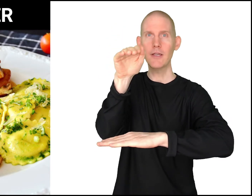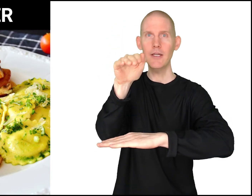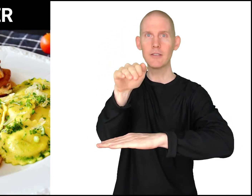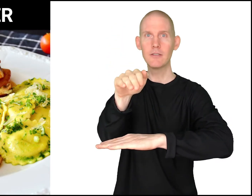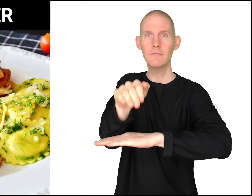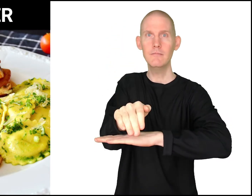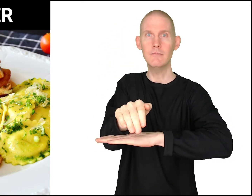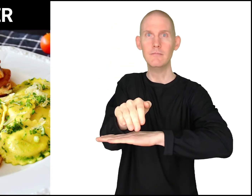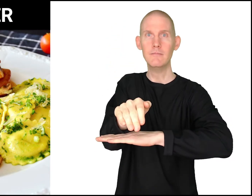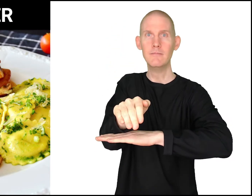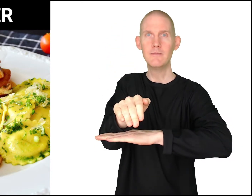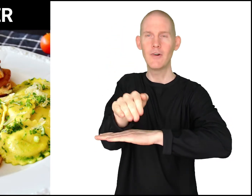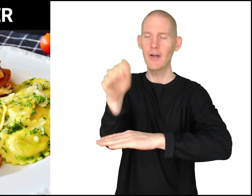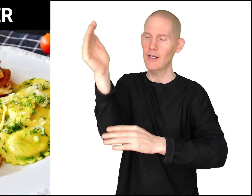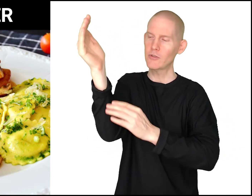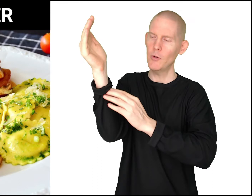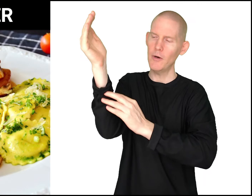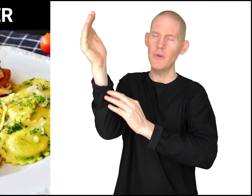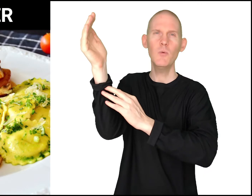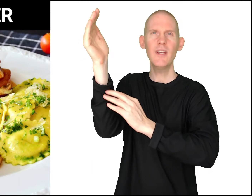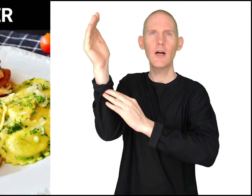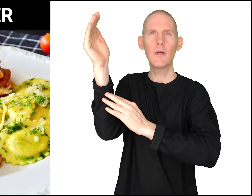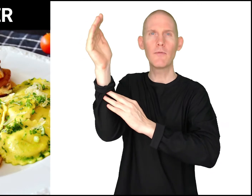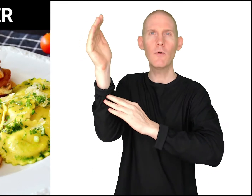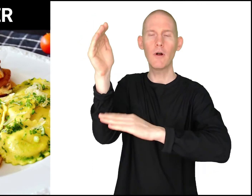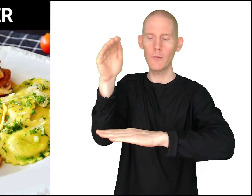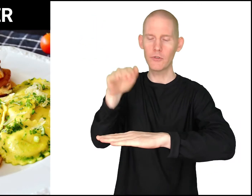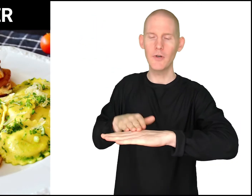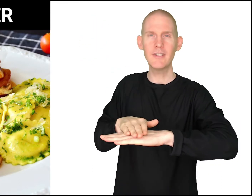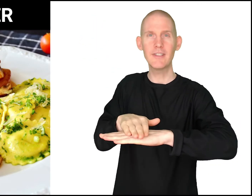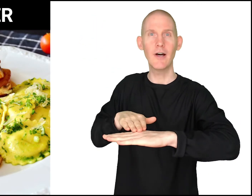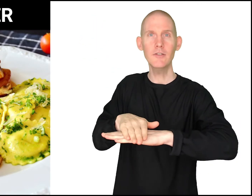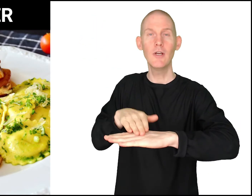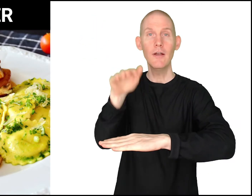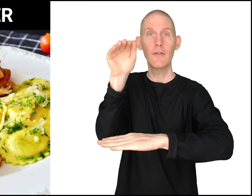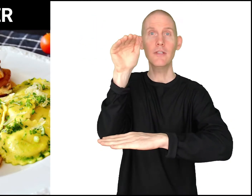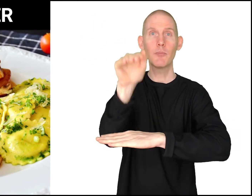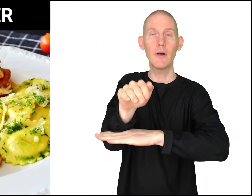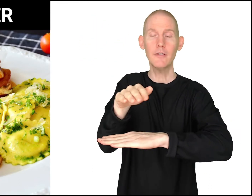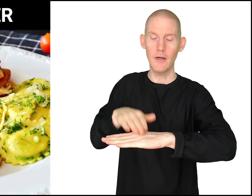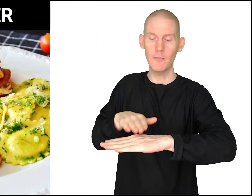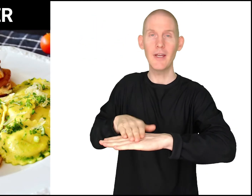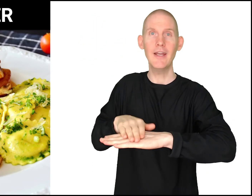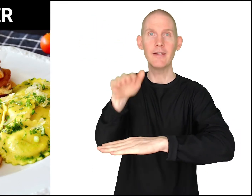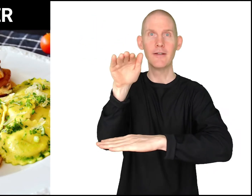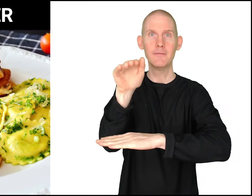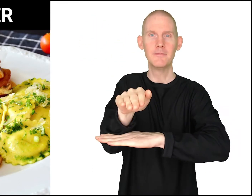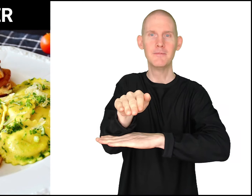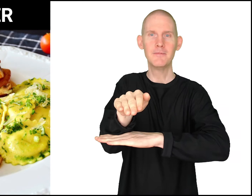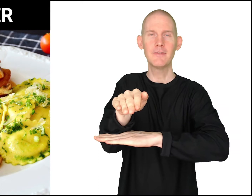this. Right, so about midway down my forearm is going to touch this part of my hand. All